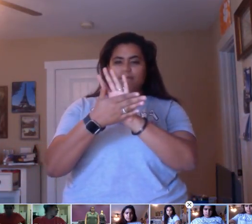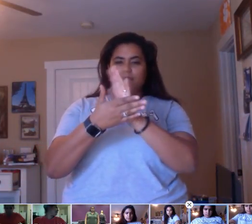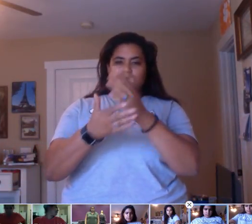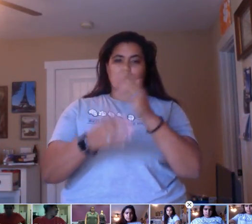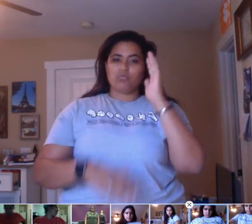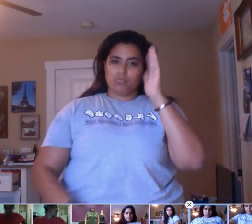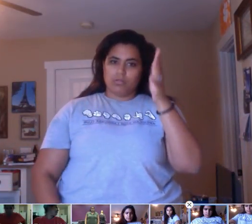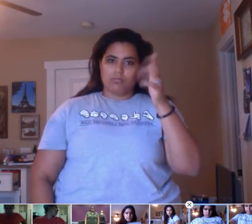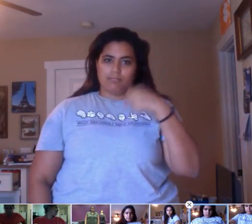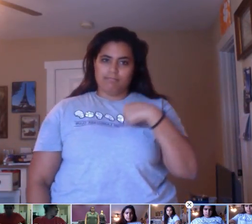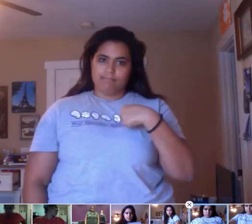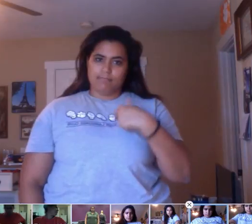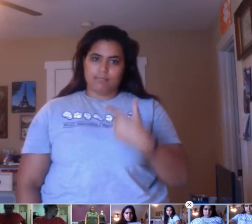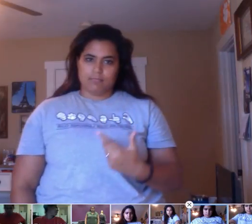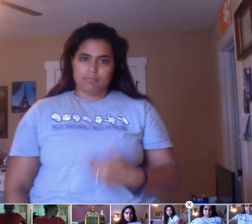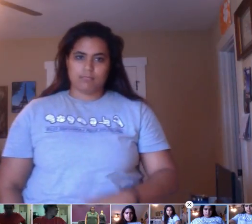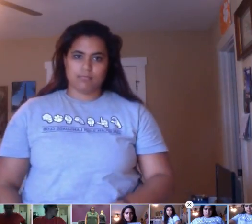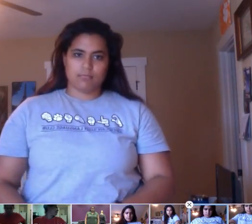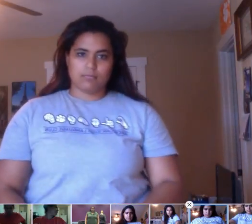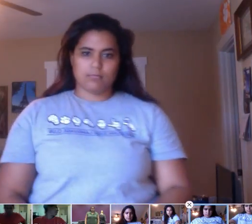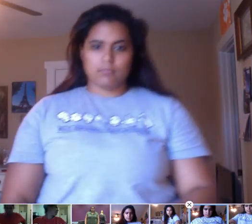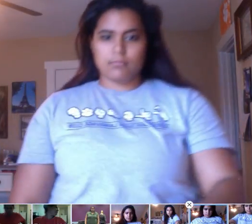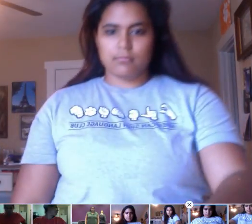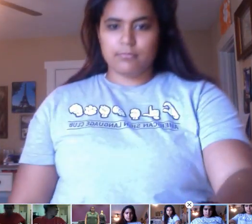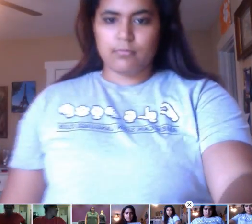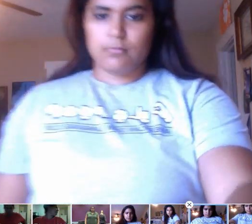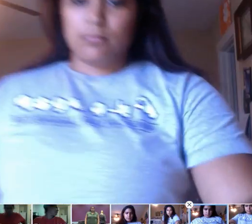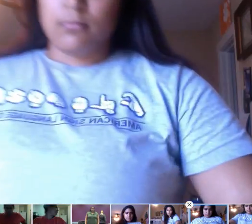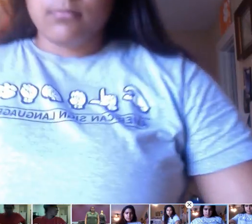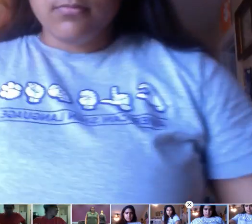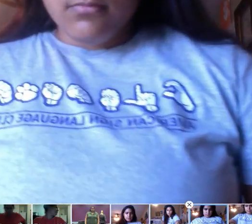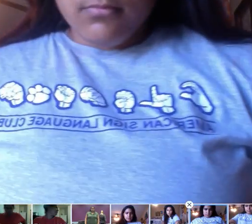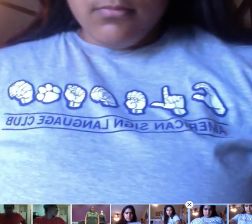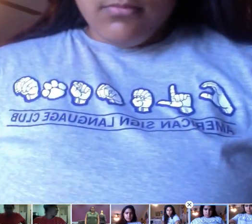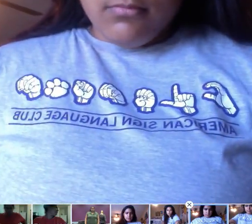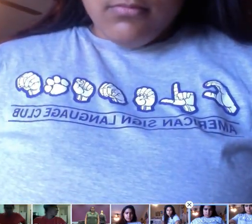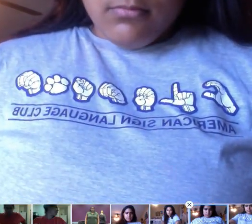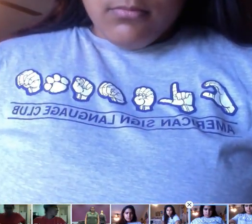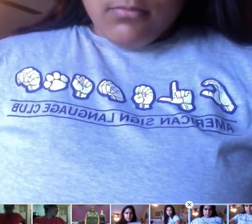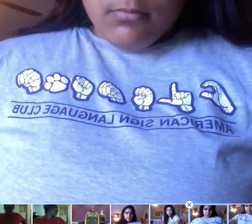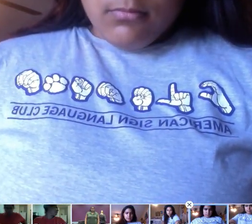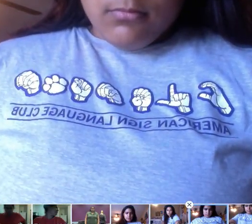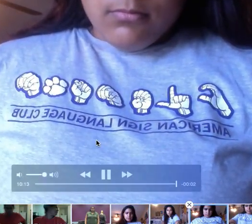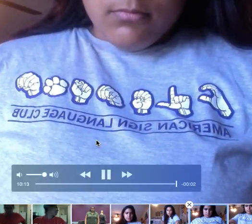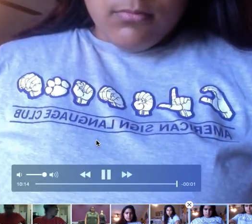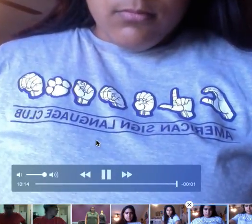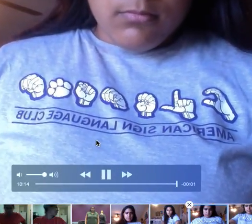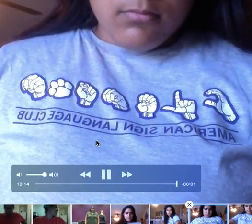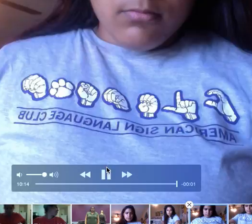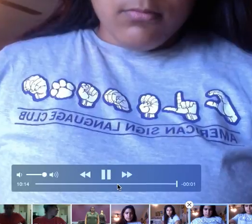90. But my time's run out, so I'm going to describe that a little bit more in the next video. So thank you.